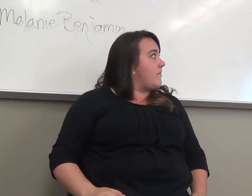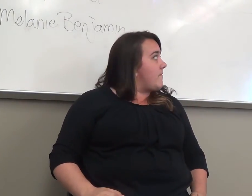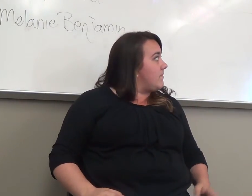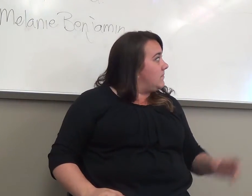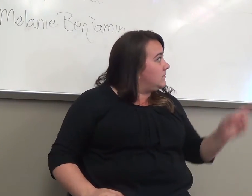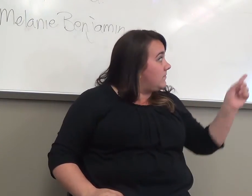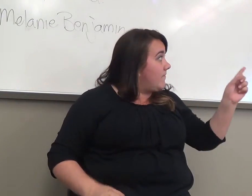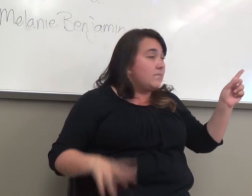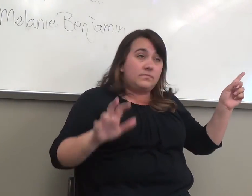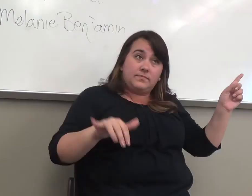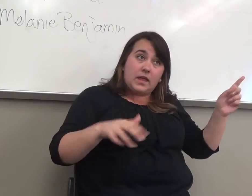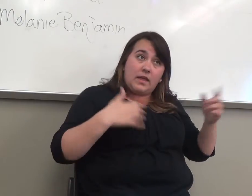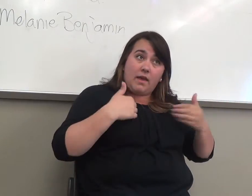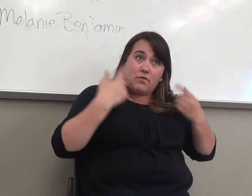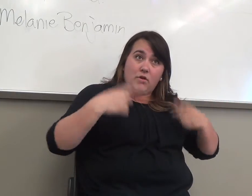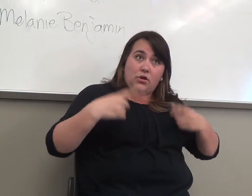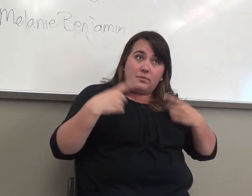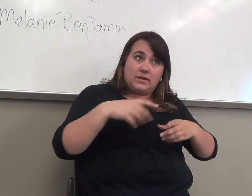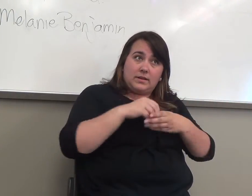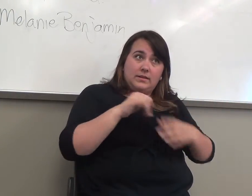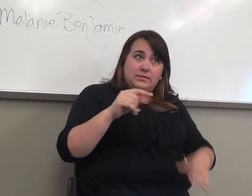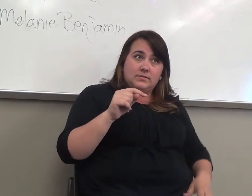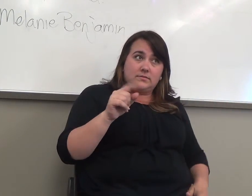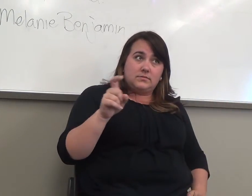Does that have an argument?